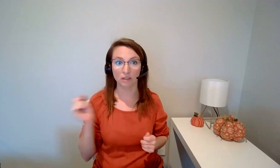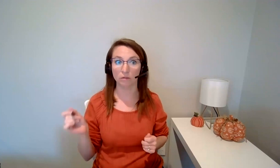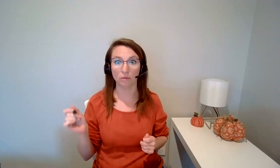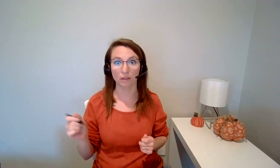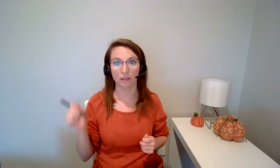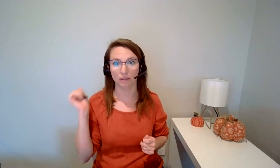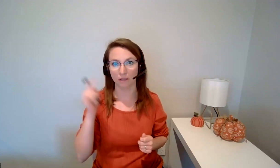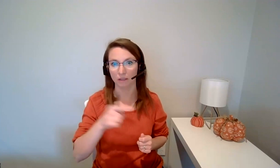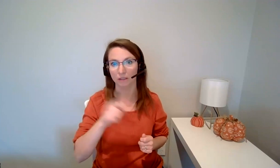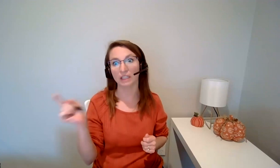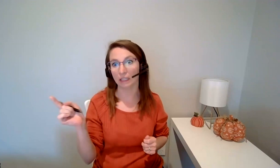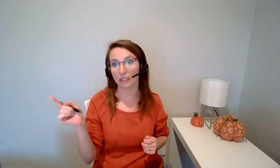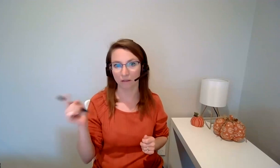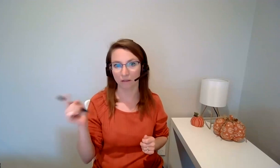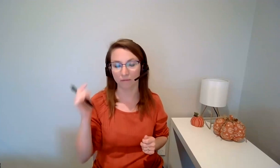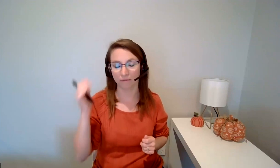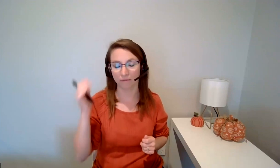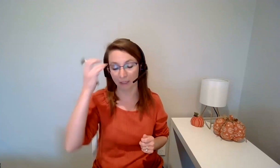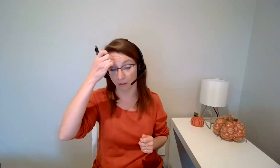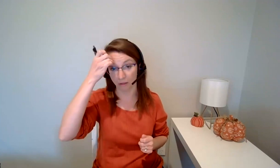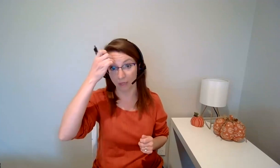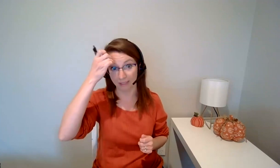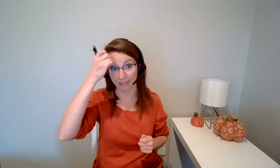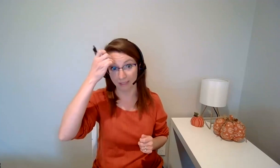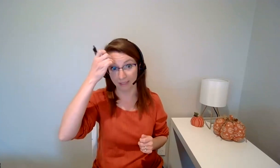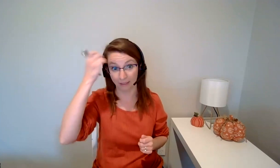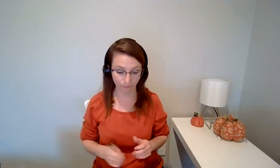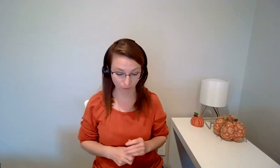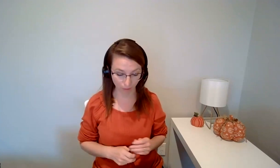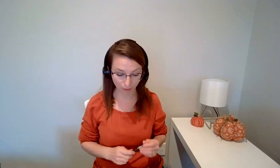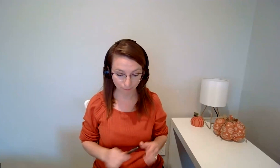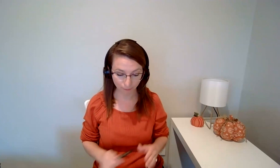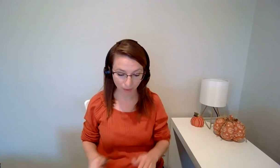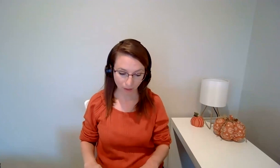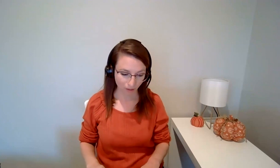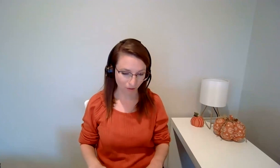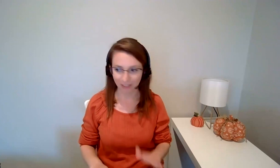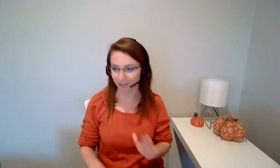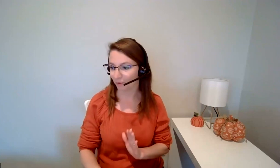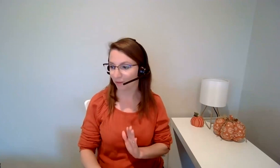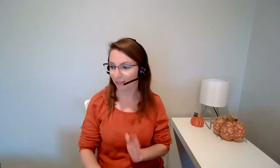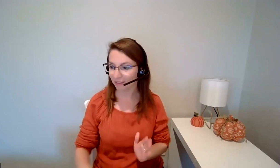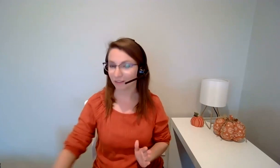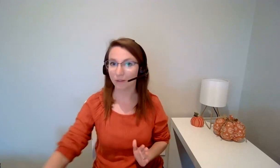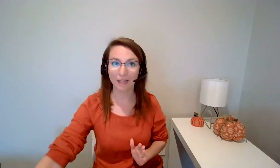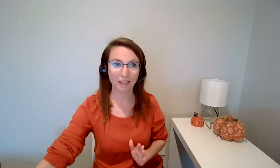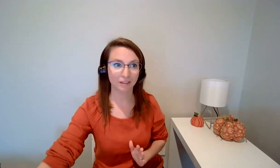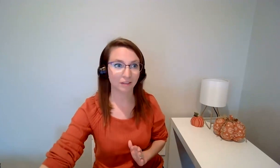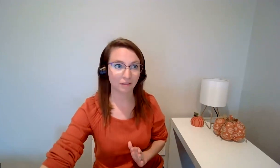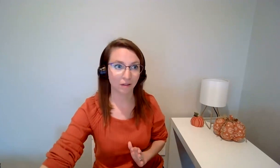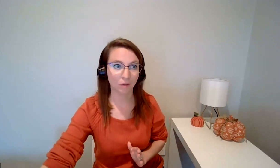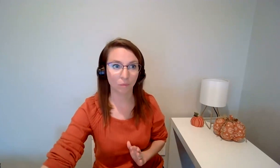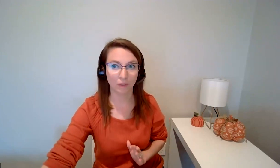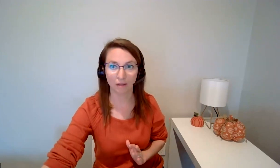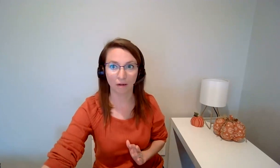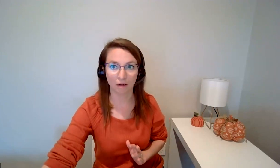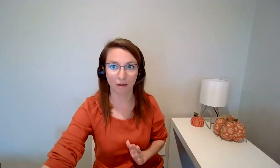you the link to find me on Wisant, okay? All right, so let's go ahead and start with